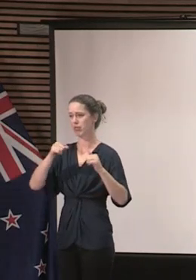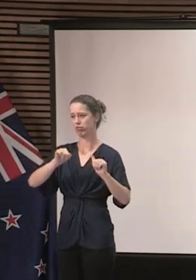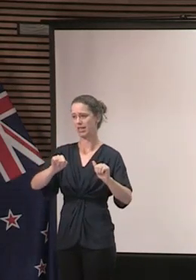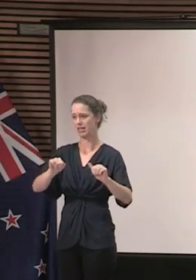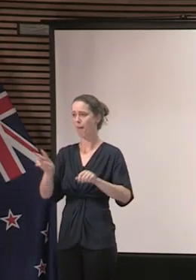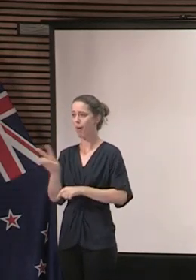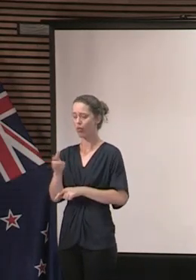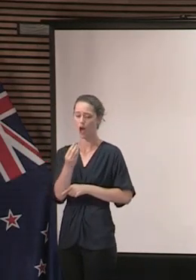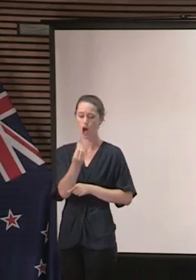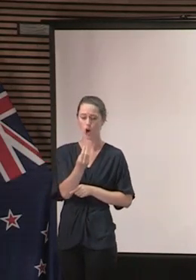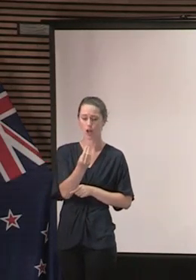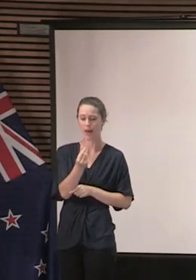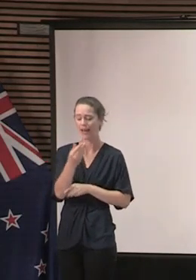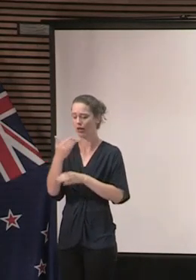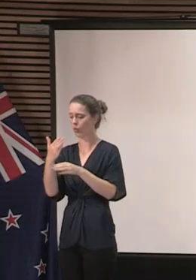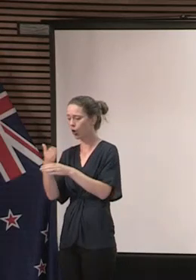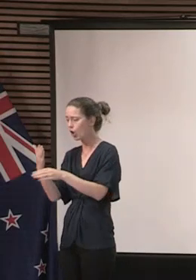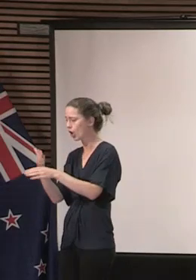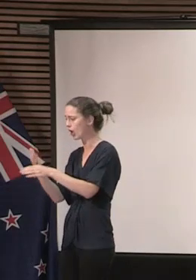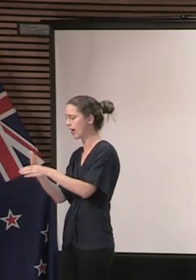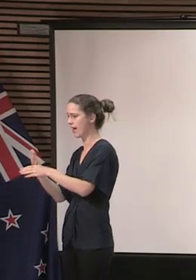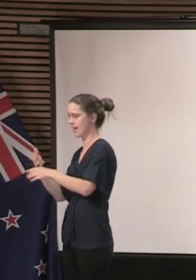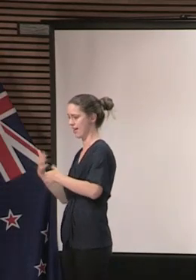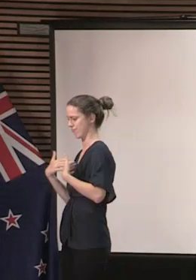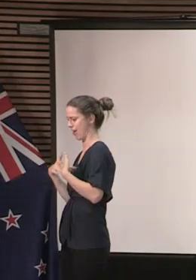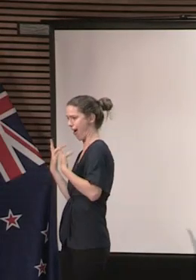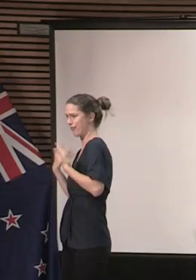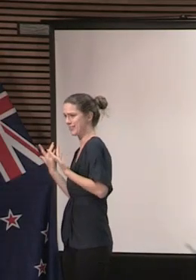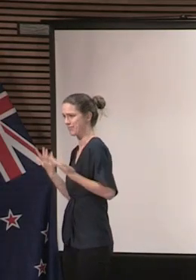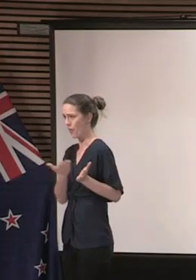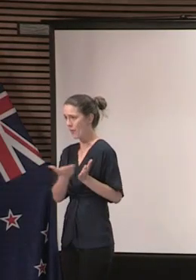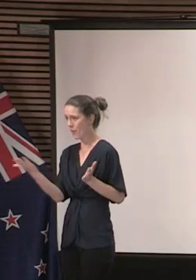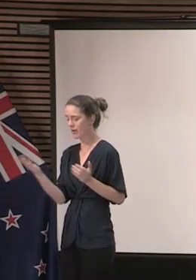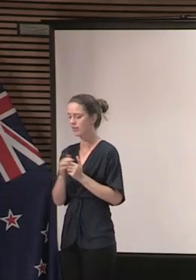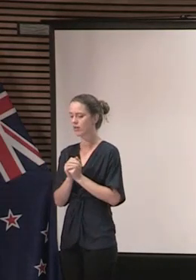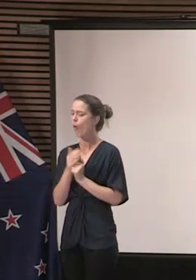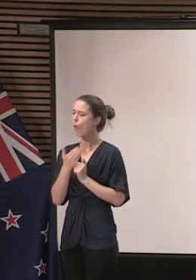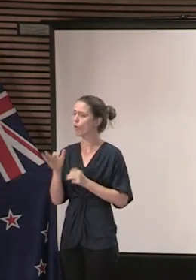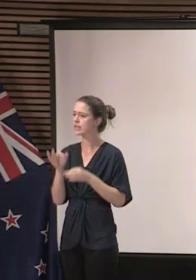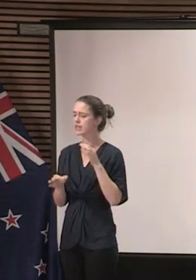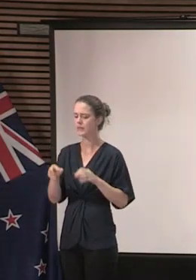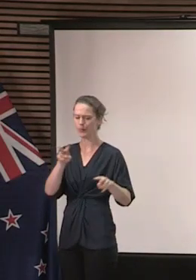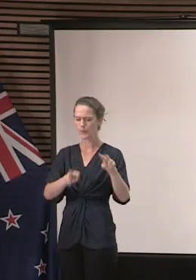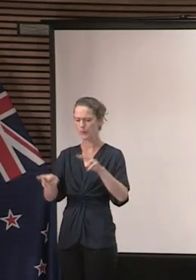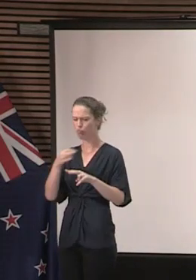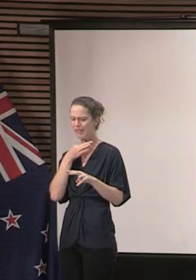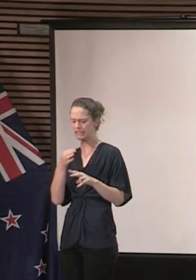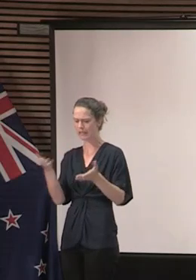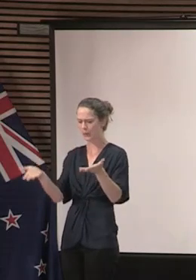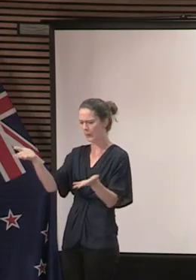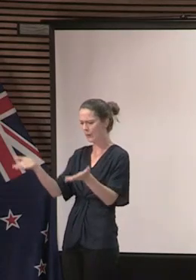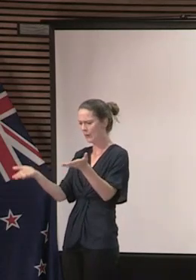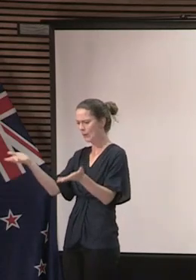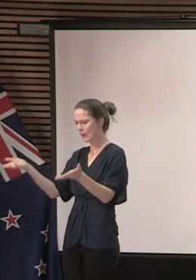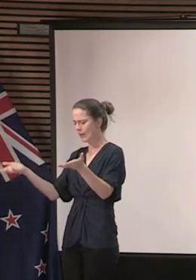economy, livelihoods, and people's well-being. So there is a risk assessment for everything that we do. We are very, very aware though,